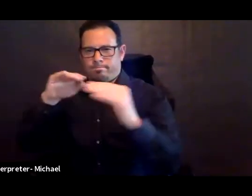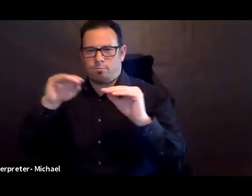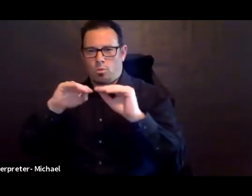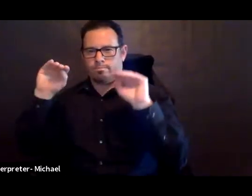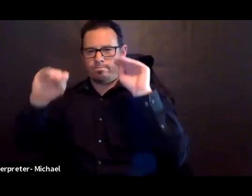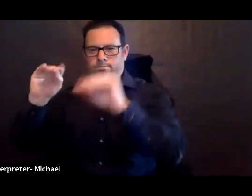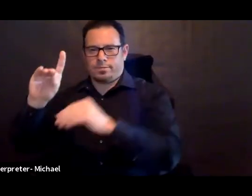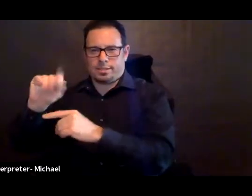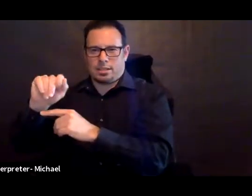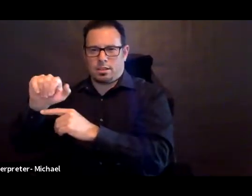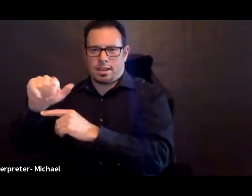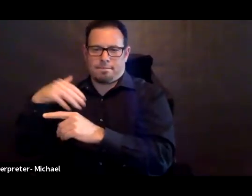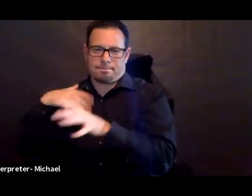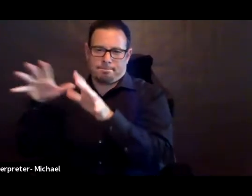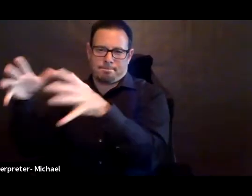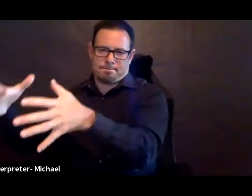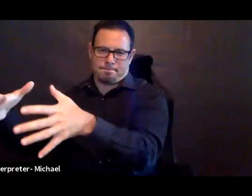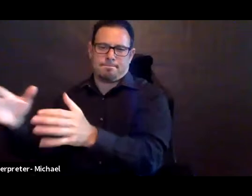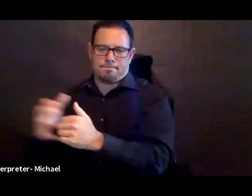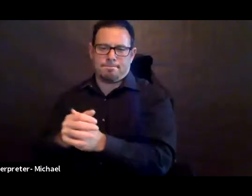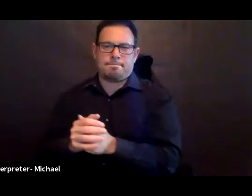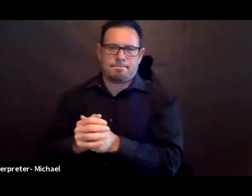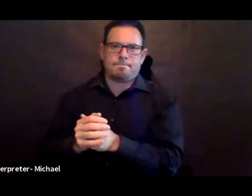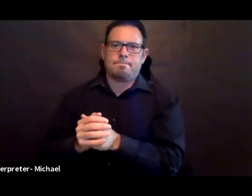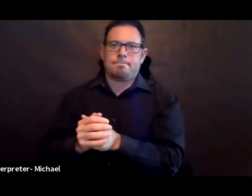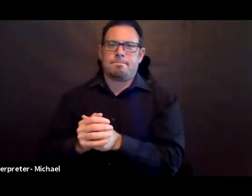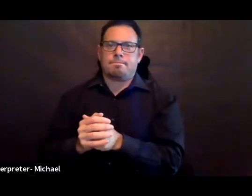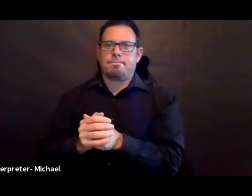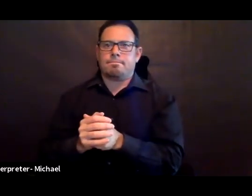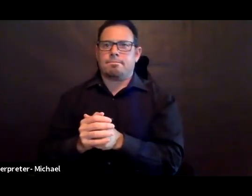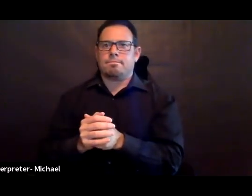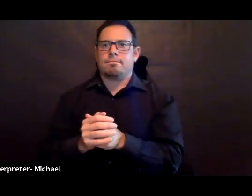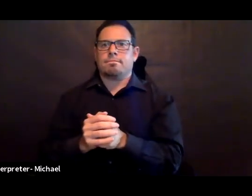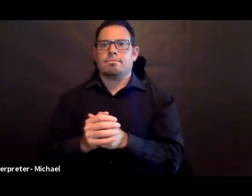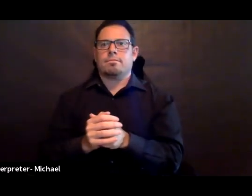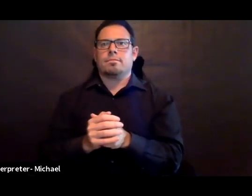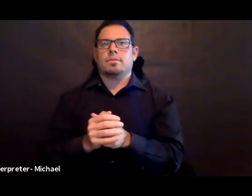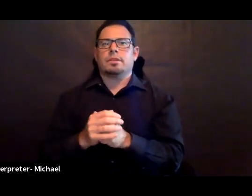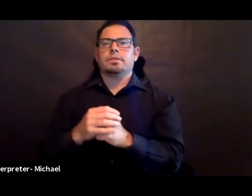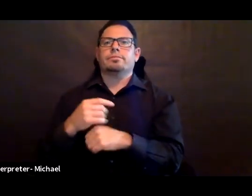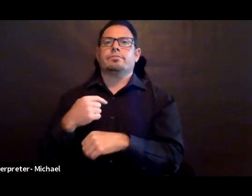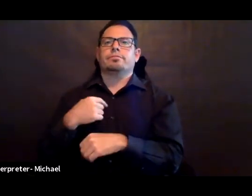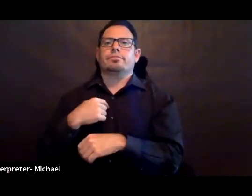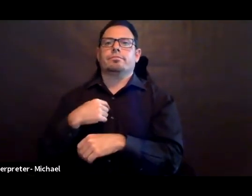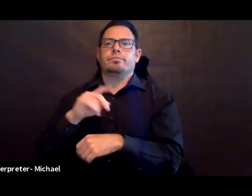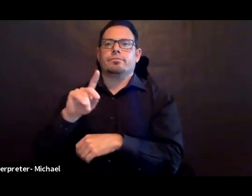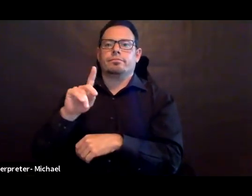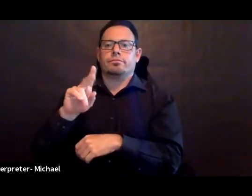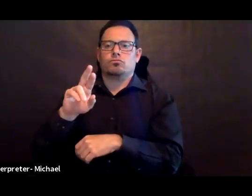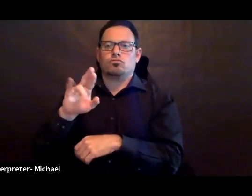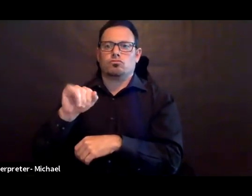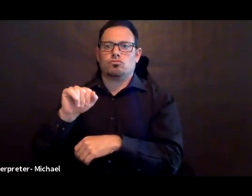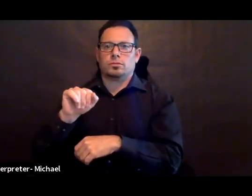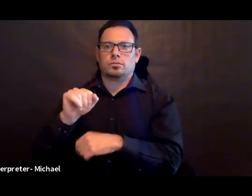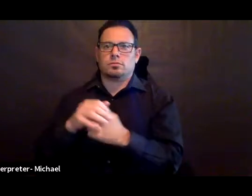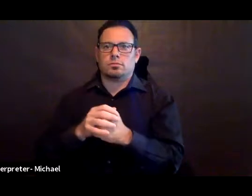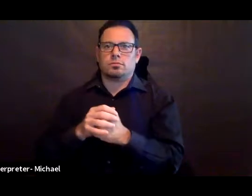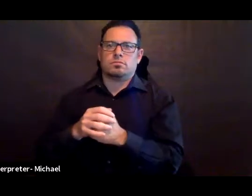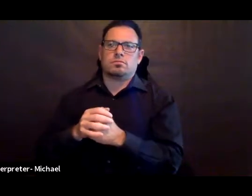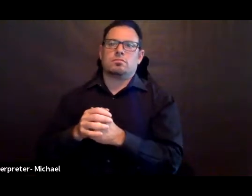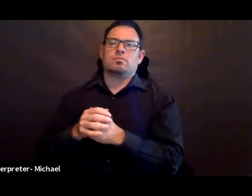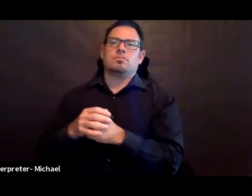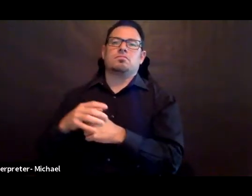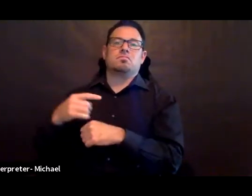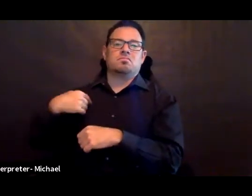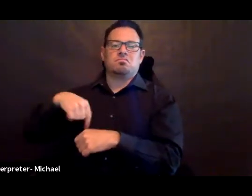the effectiveness of the vaccines that have been made available against COVID, but we need to keep